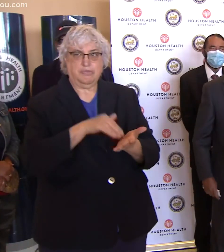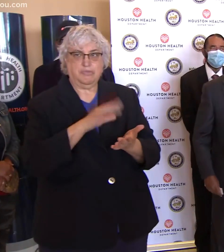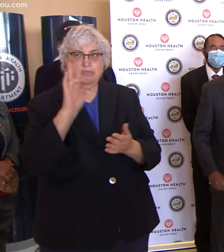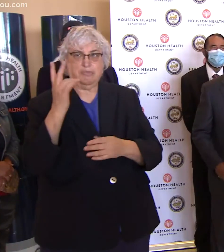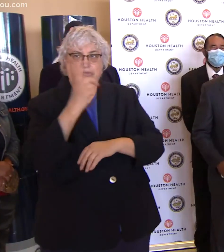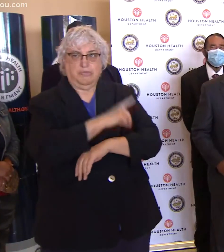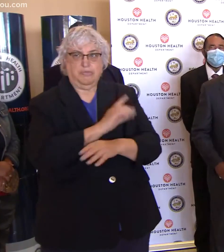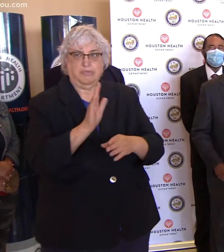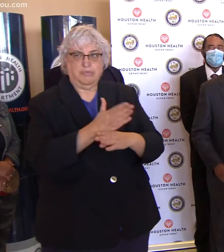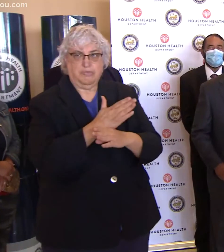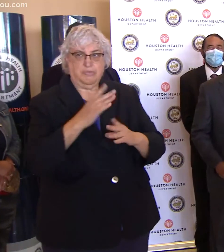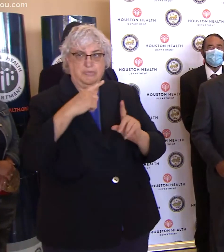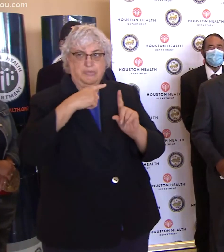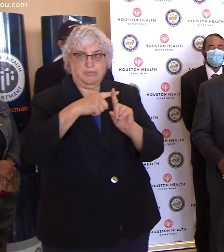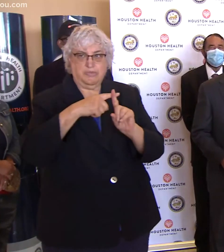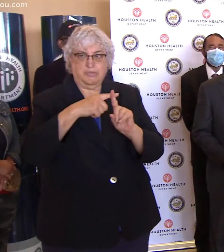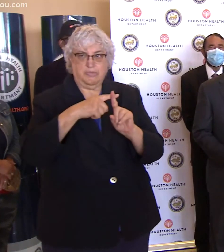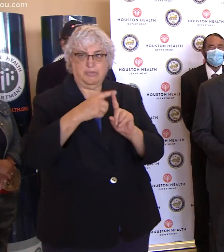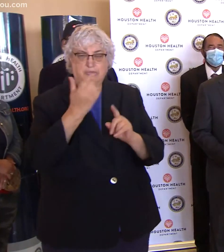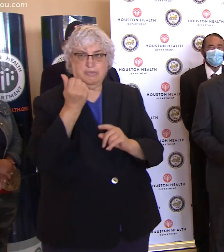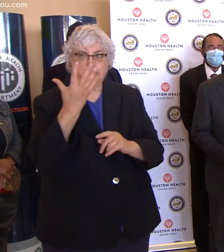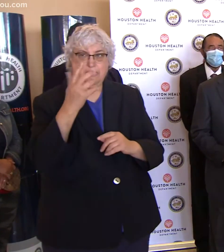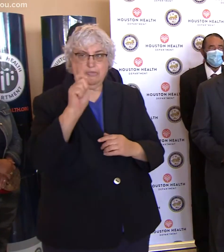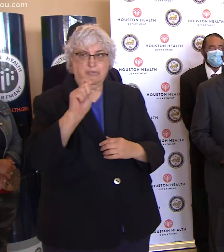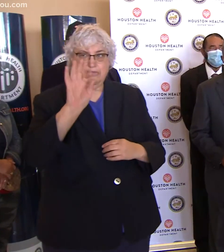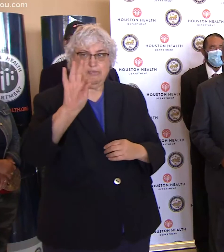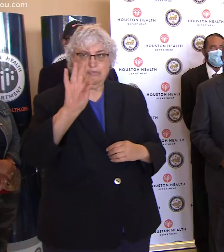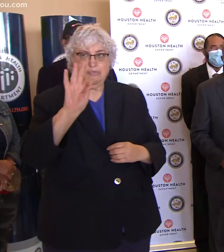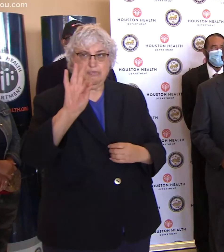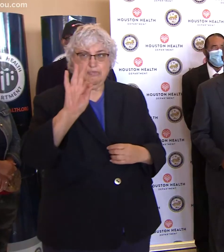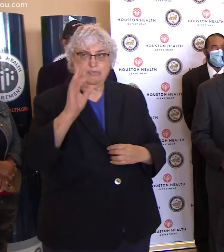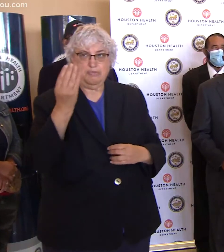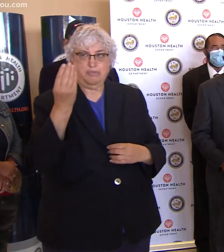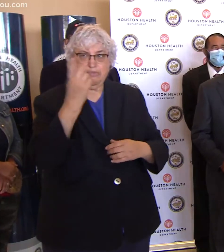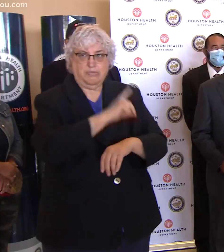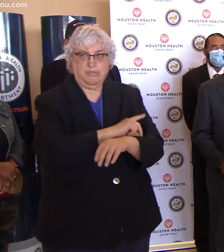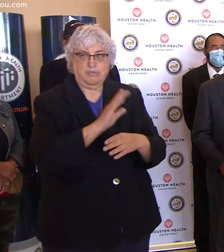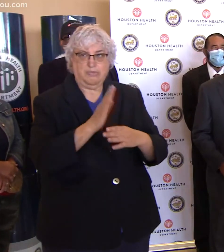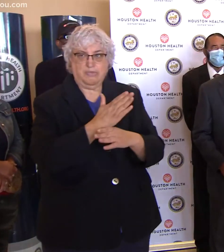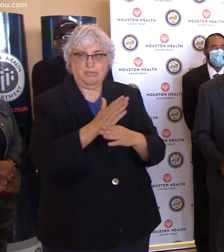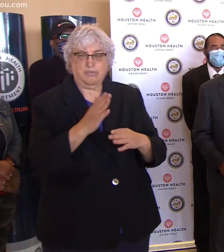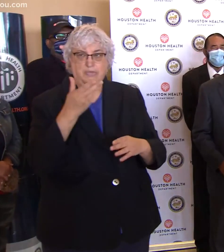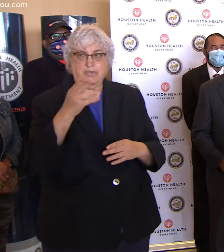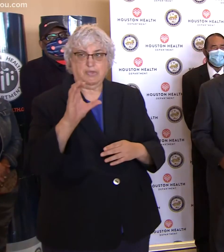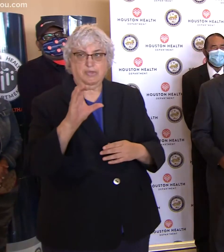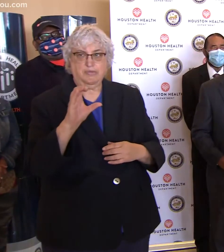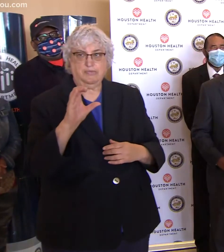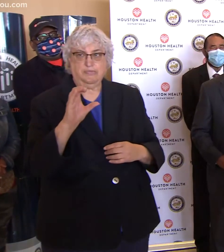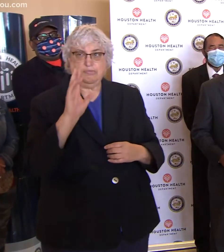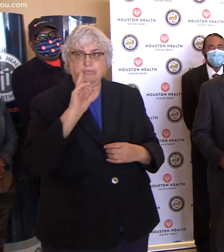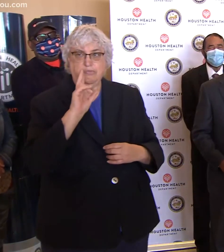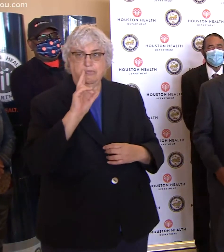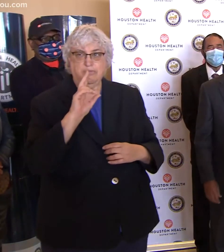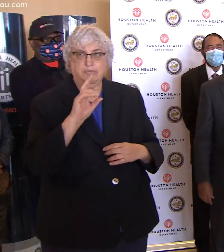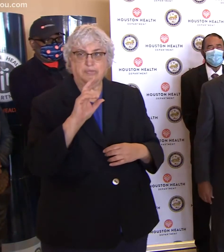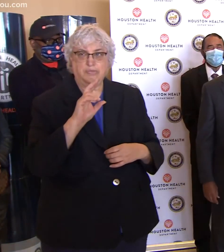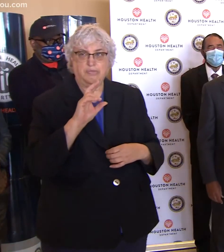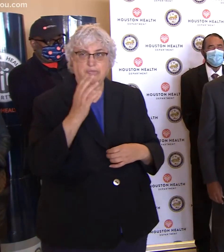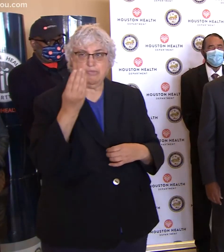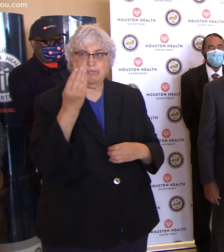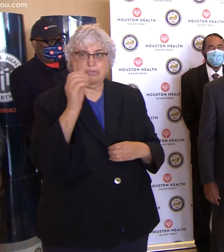average positivity rate is at 15.9, 14-day average for Harris County and Houston on its dashboard